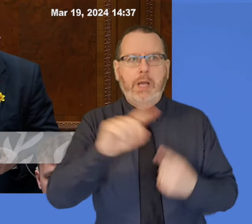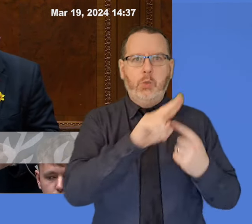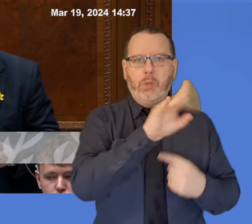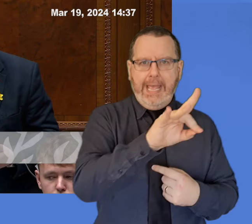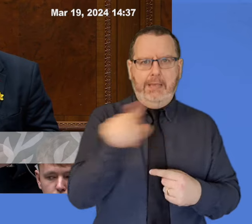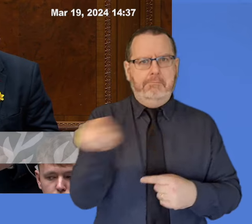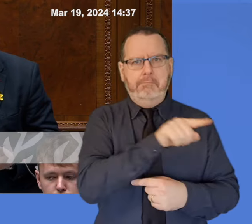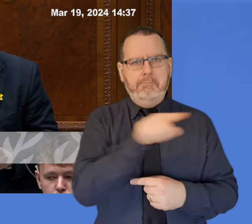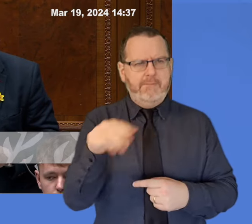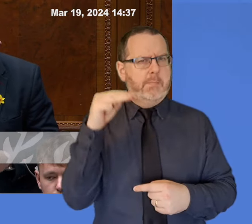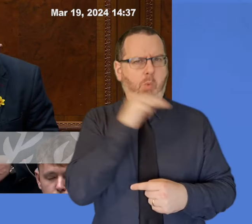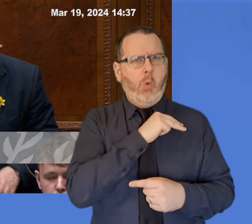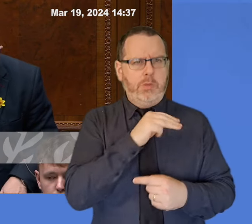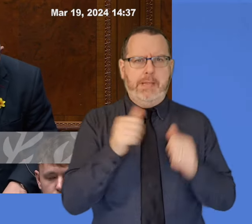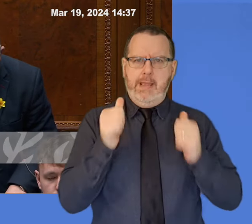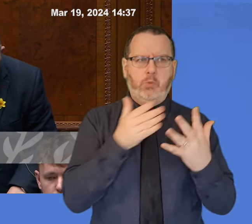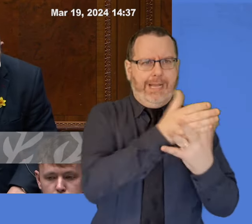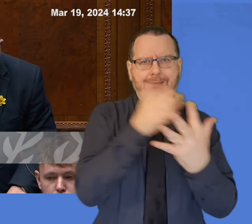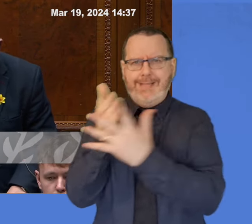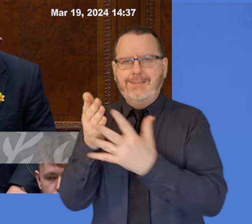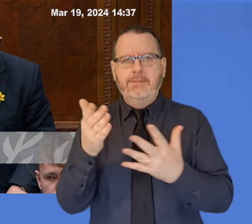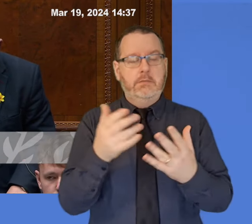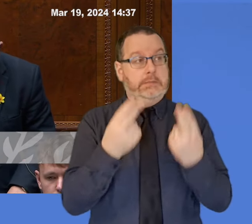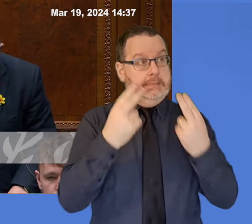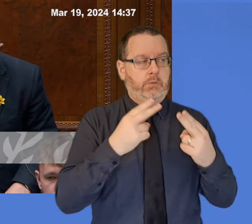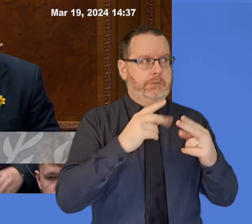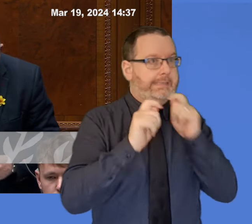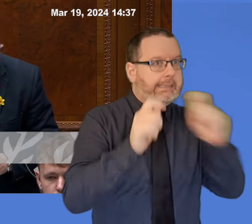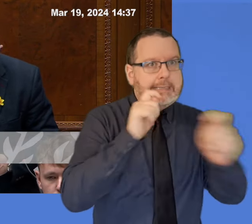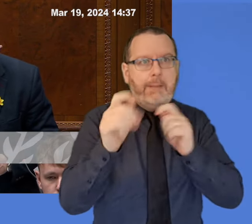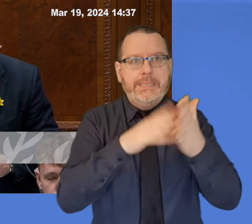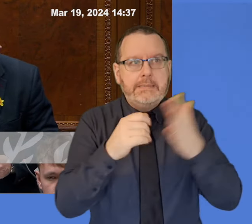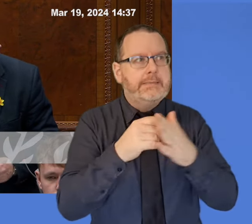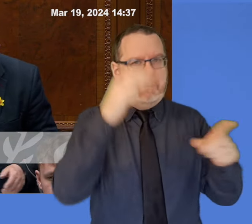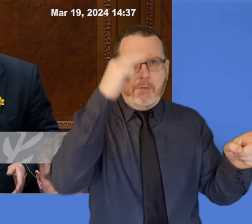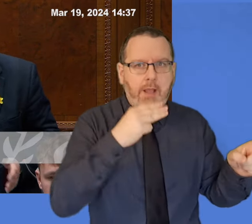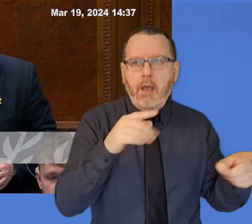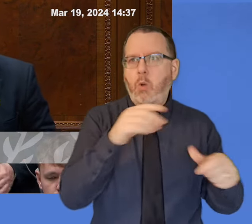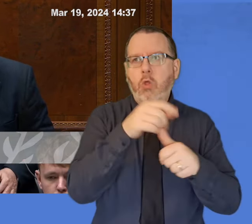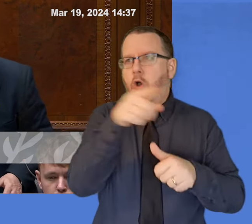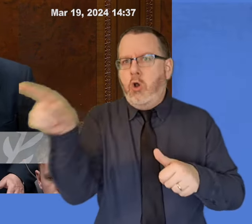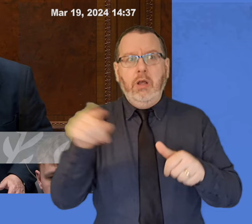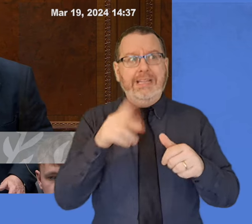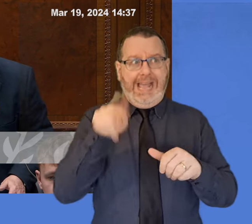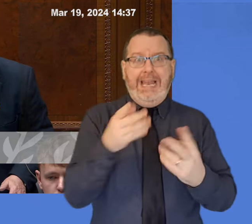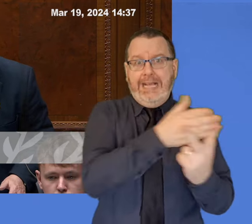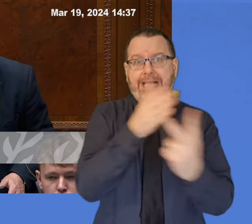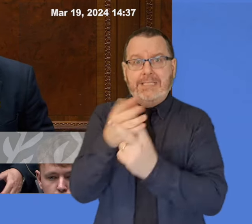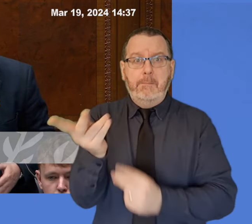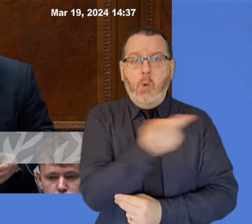expand all our business communications we have, not only in America but in other places as well. So in terms of our trading